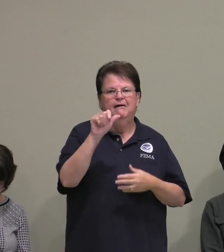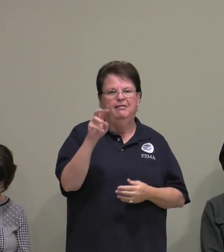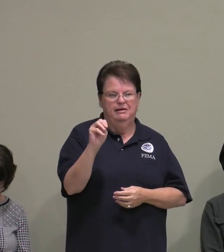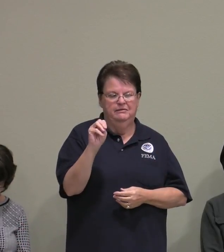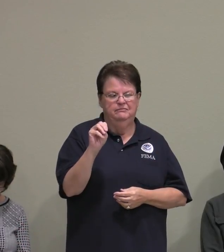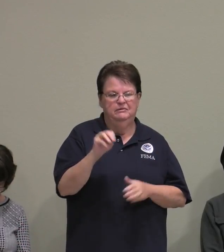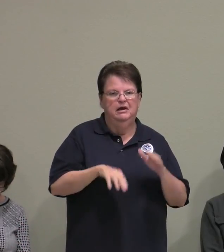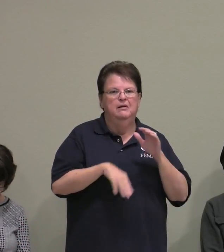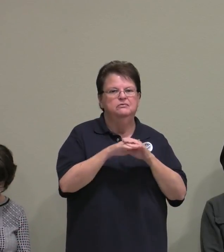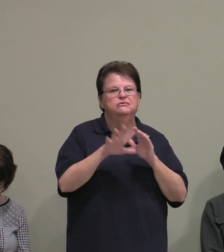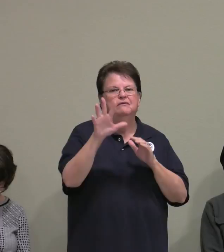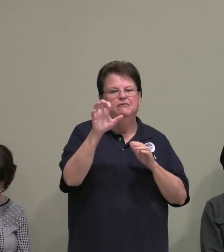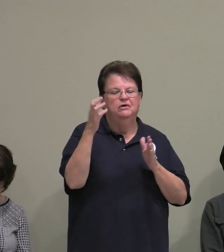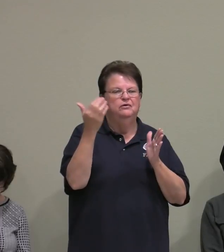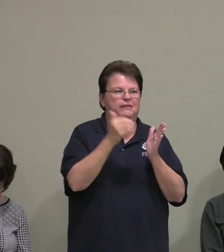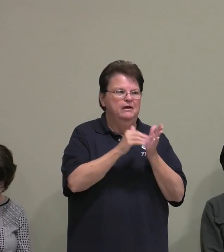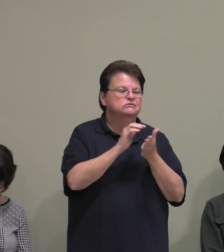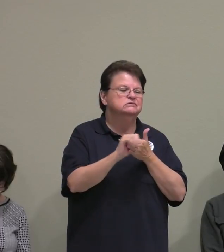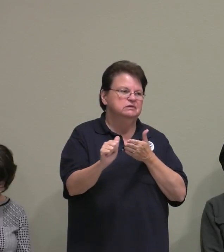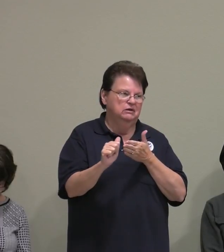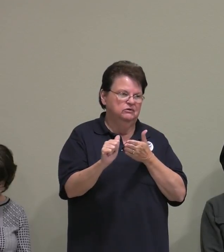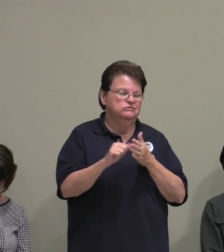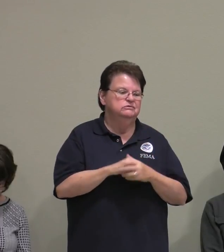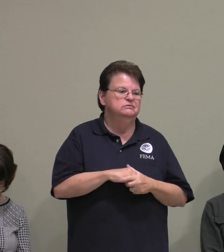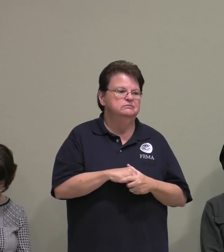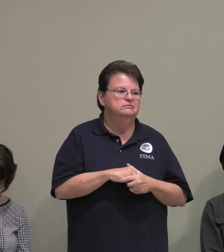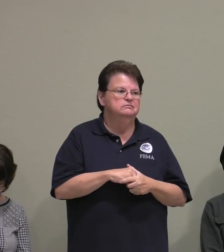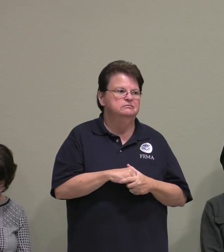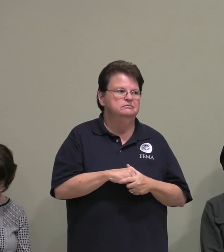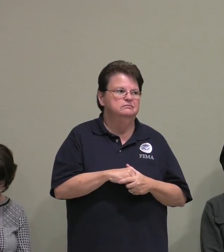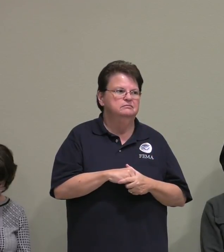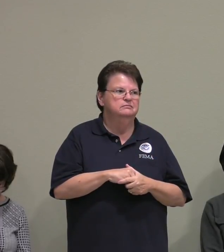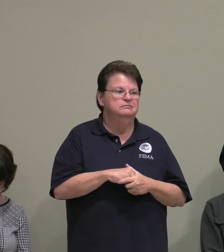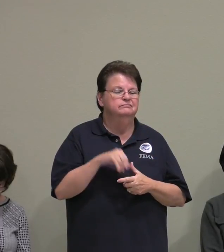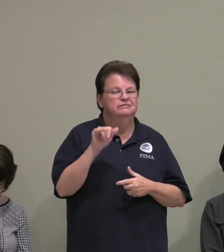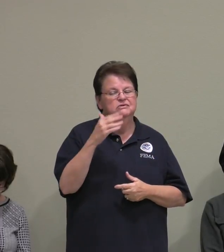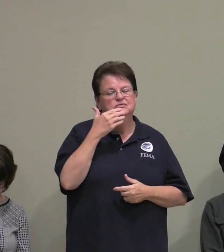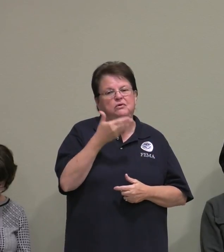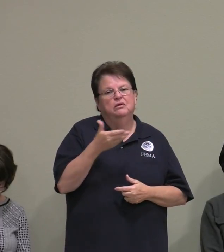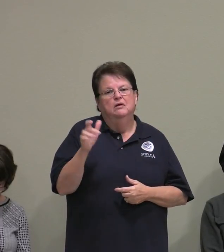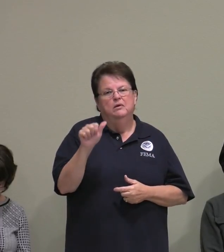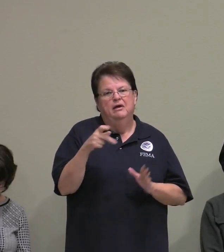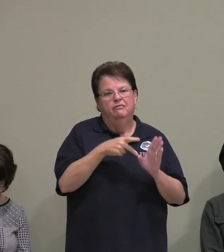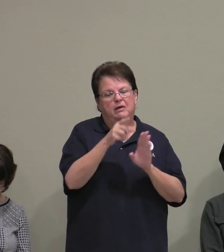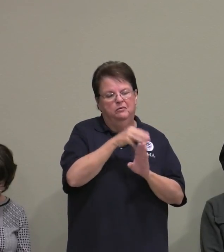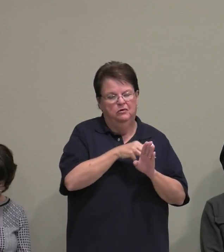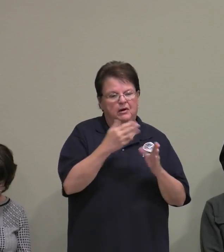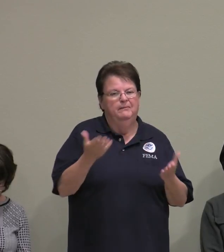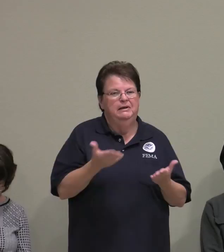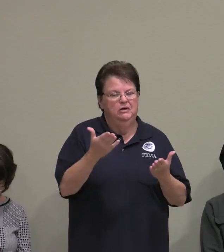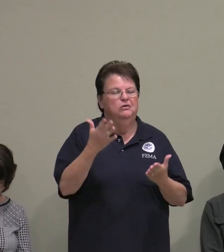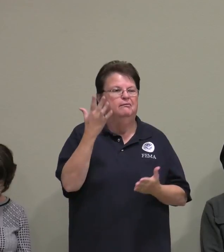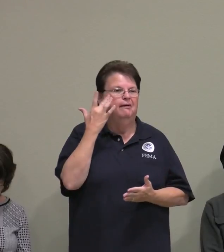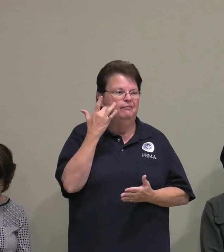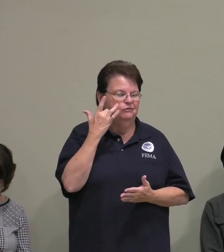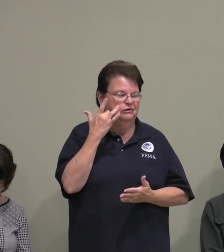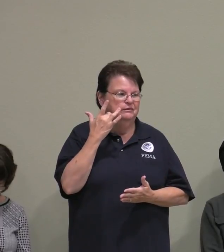up to $500,000. So that's a good thing that we have that program here in California